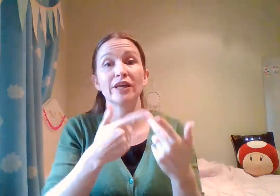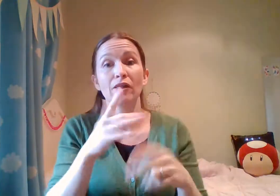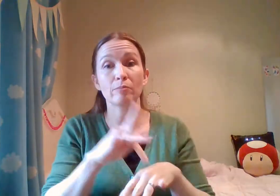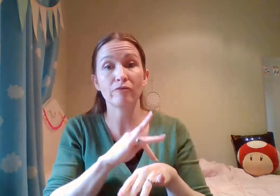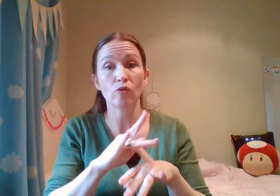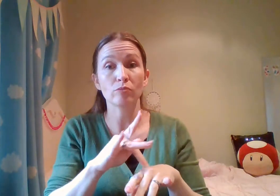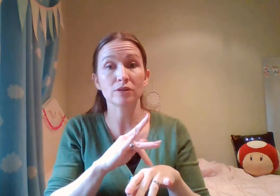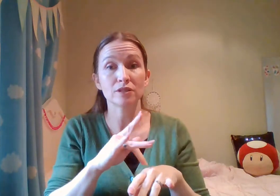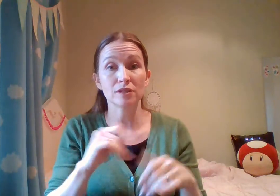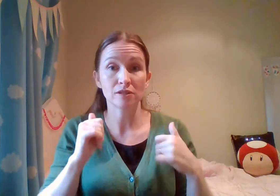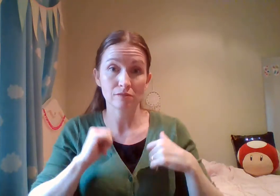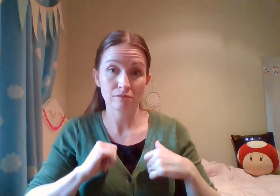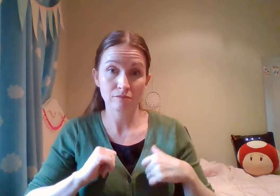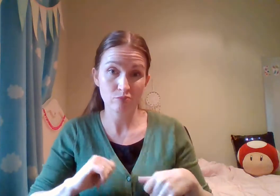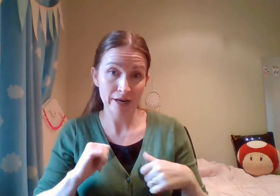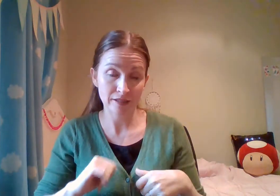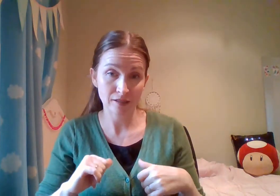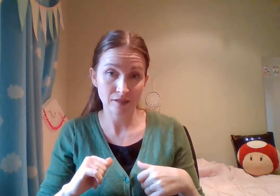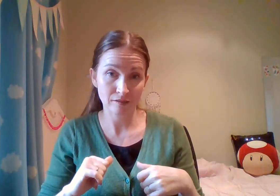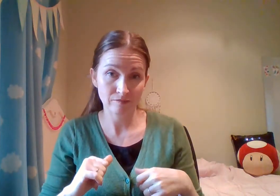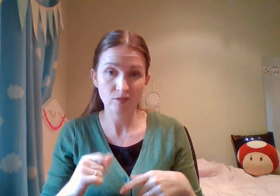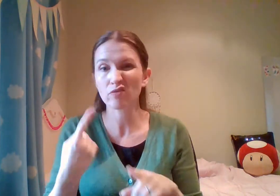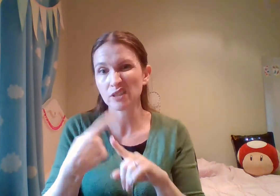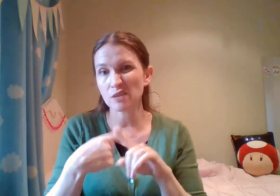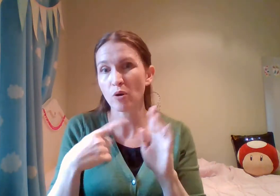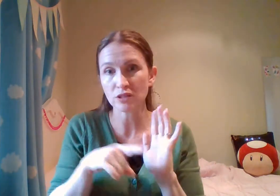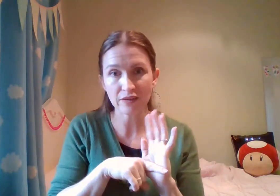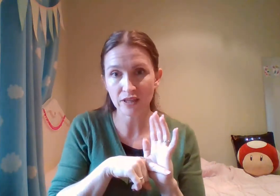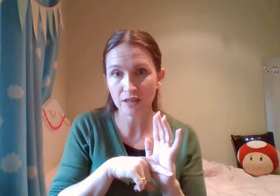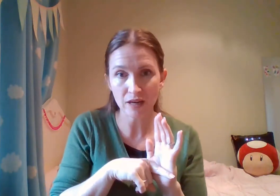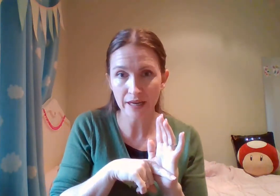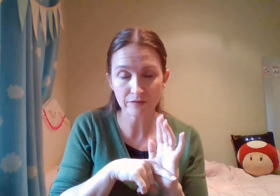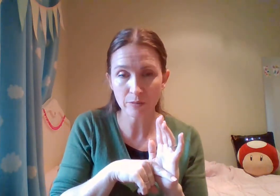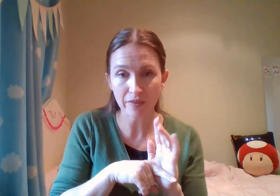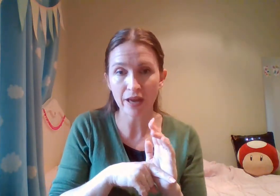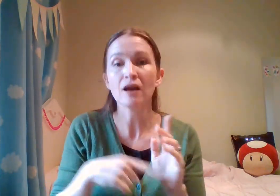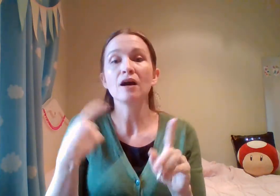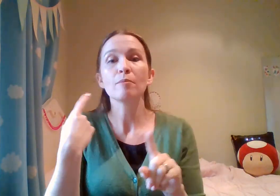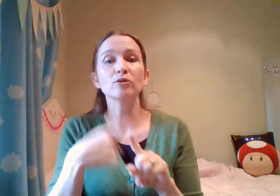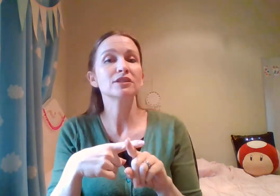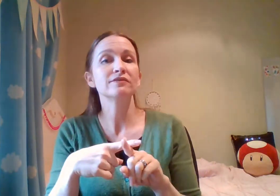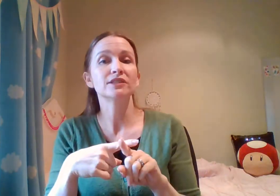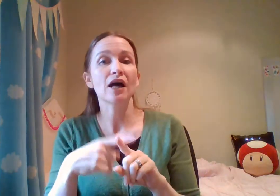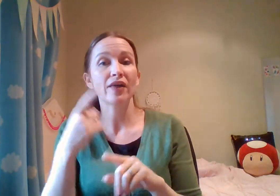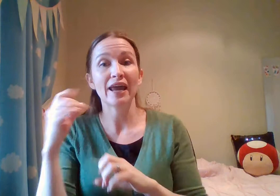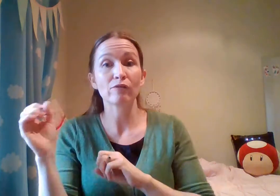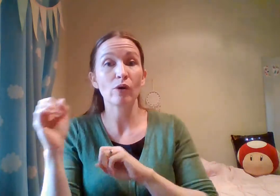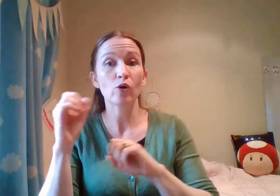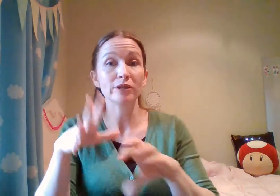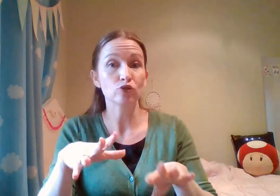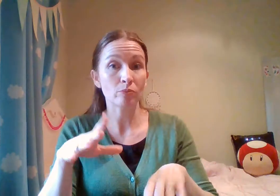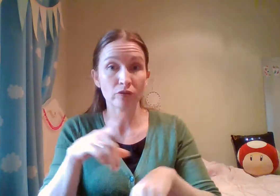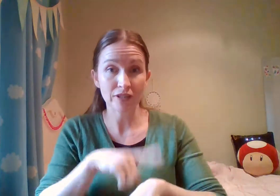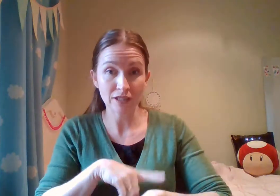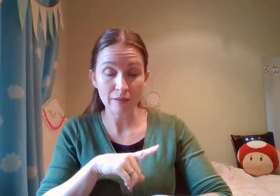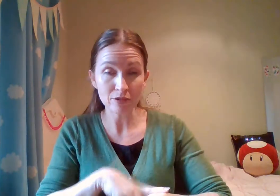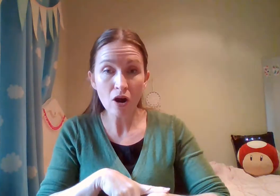other performances practice. Obviously, positive and negatives about that. Positives are that everyone could be dropped off at the same